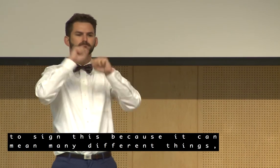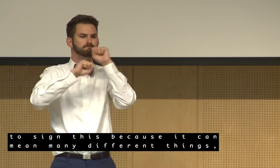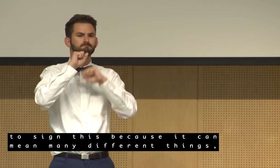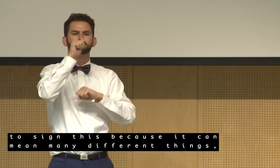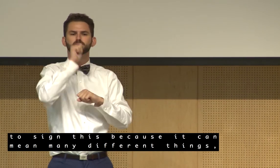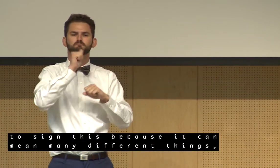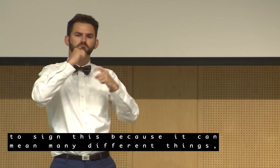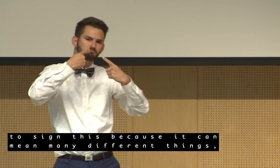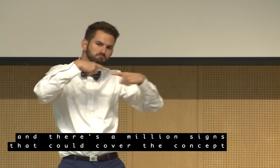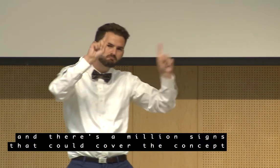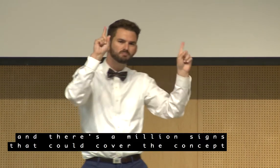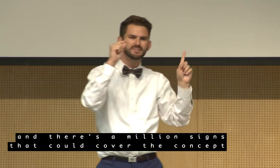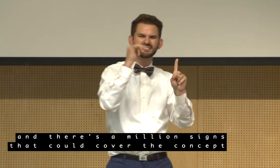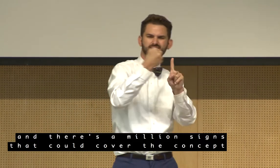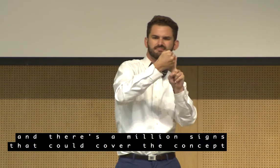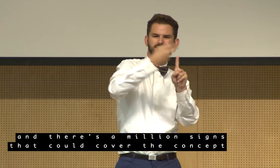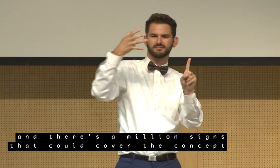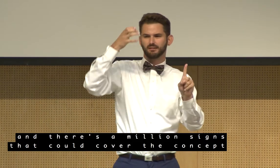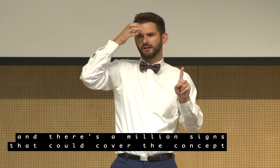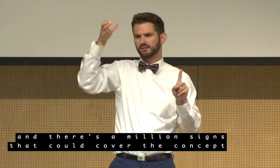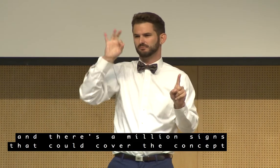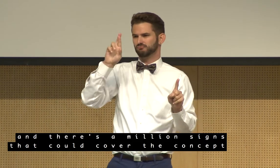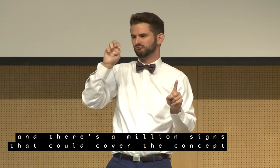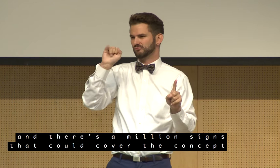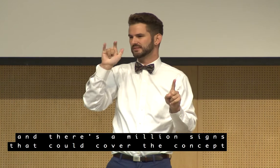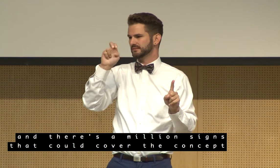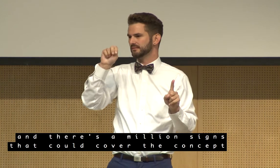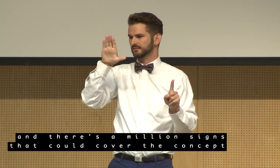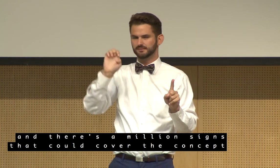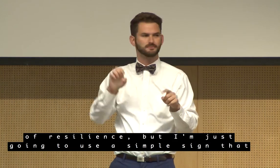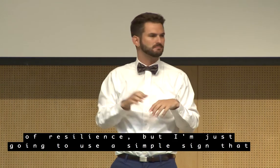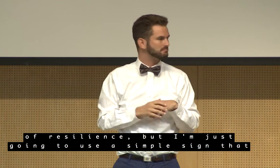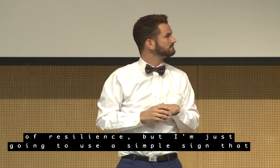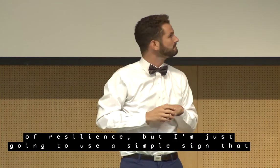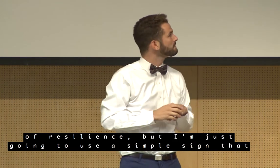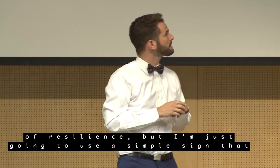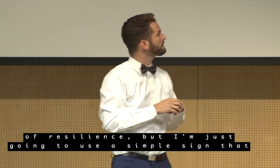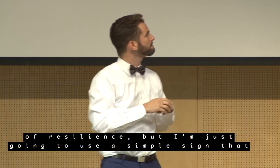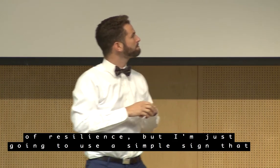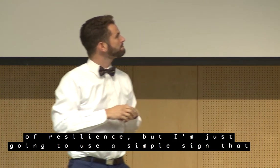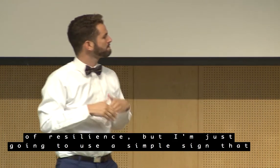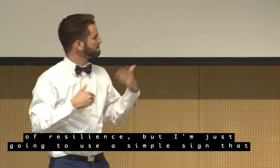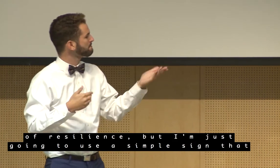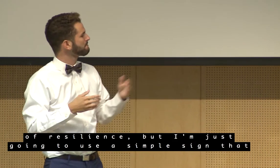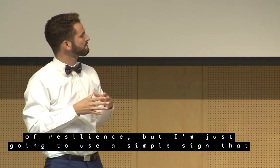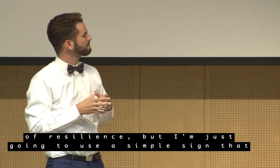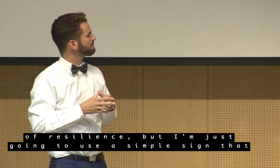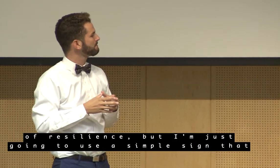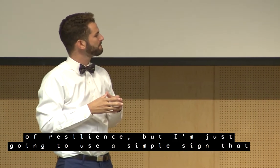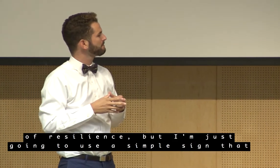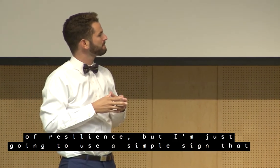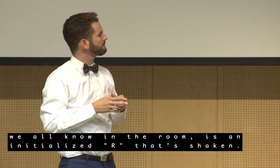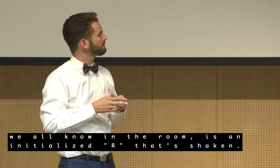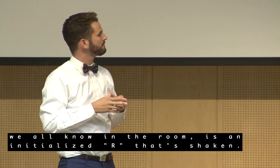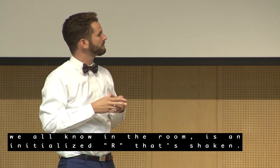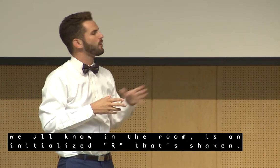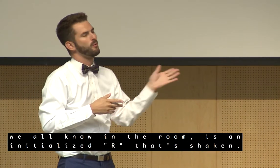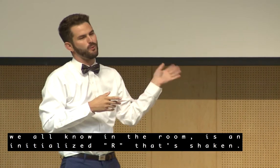mean many different things. And there's a million signs that could cover the concept of resilience, but I'm just going to use a simple sign that we all know in the room is